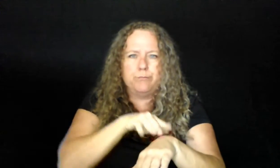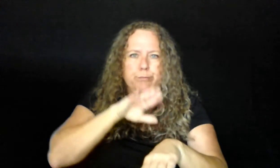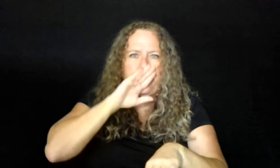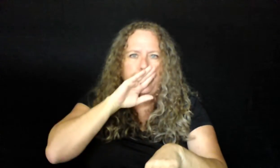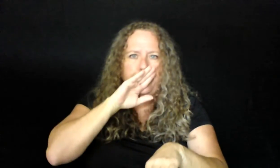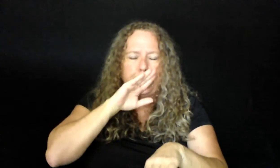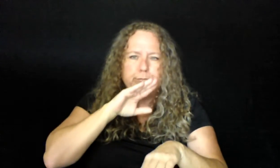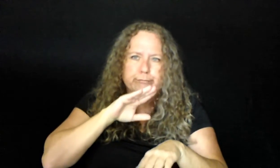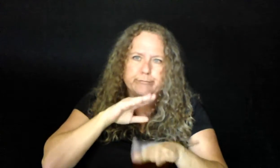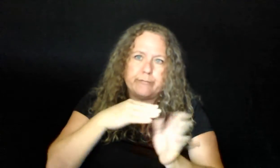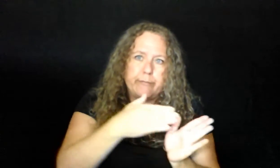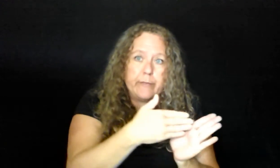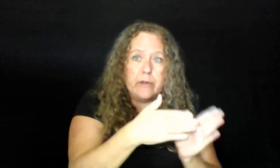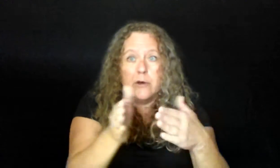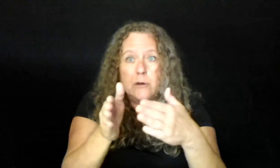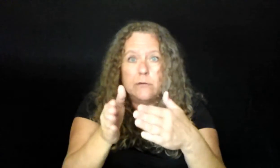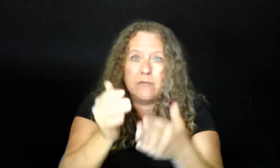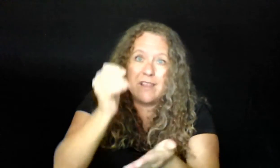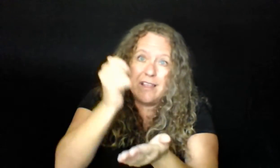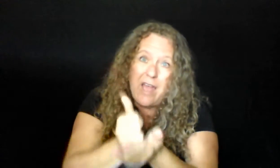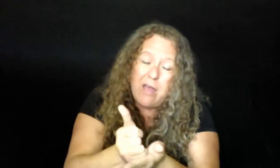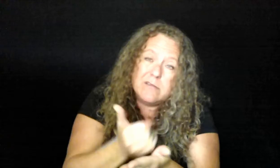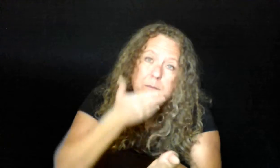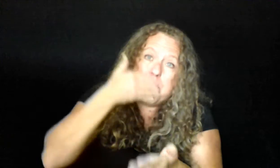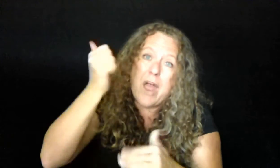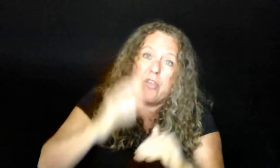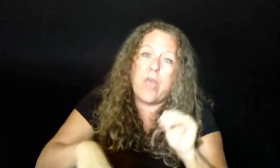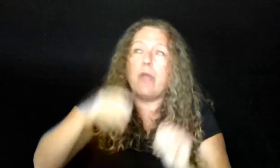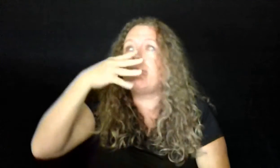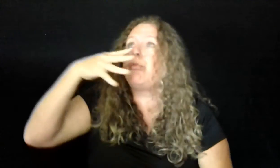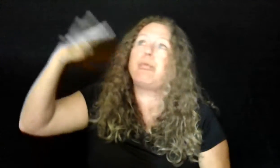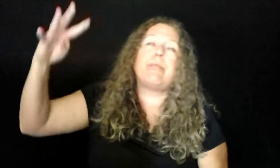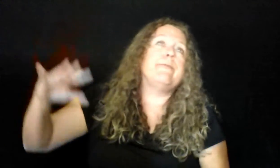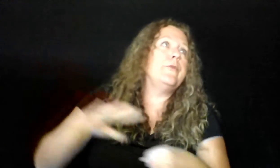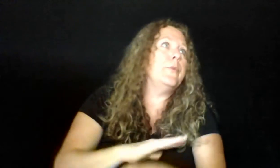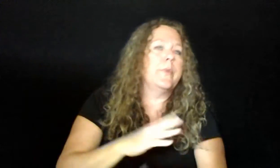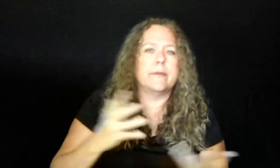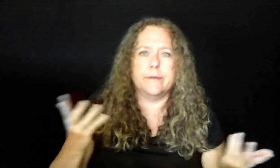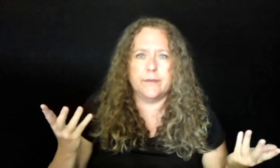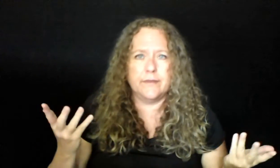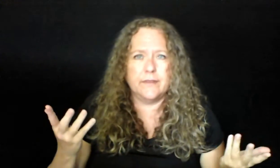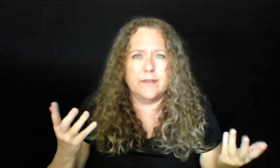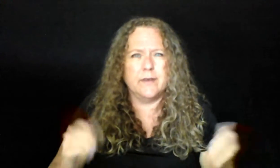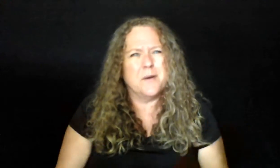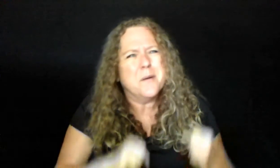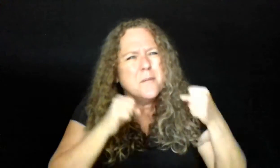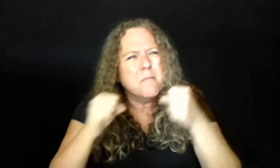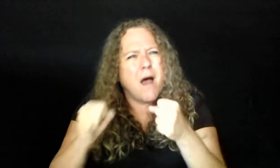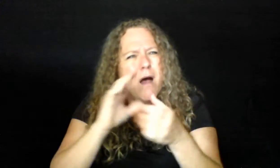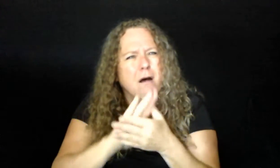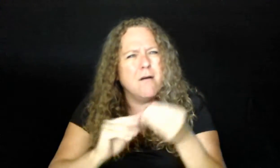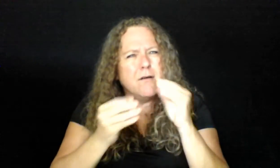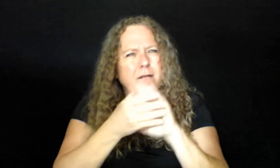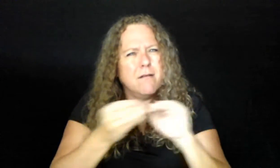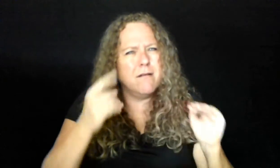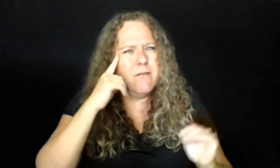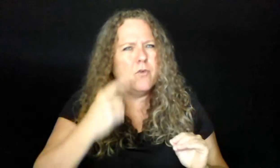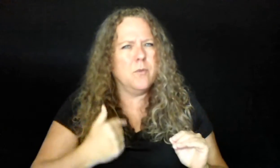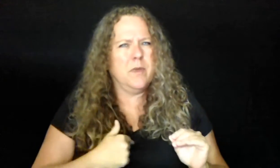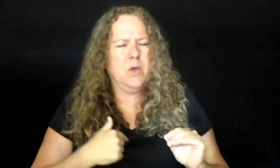road is still better than none at all. This is one of the things that's so powerful in these stories for me. You know, we have the sense